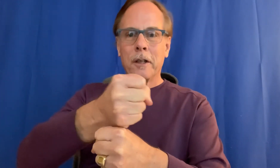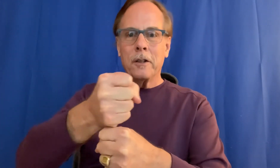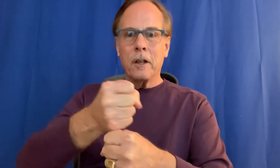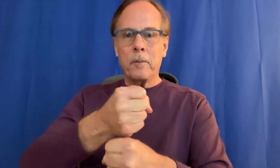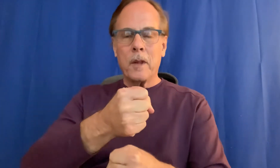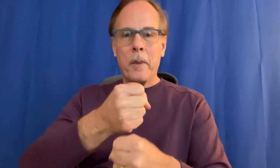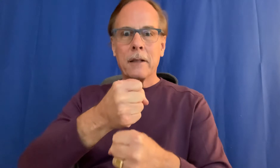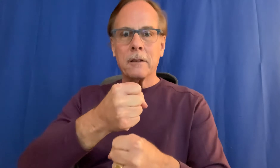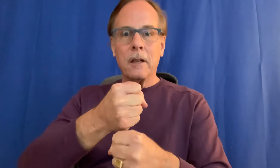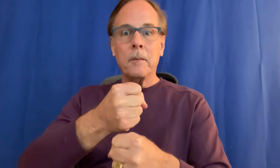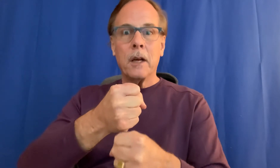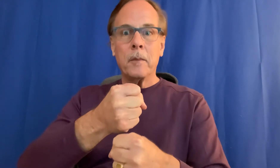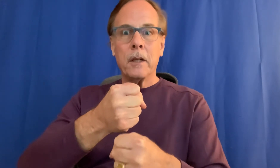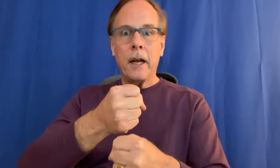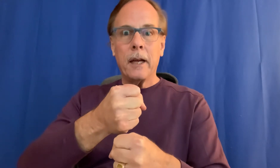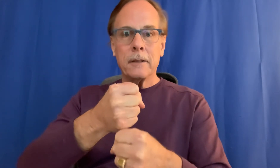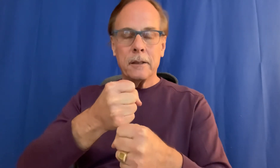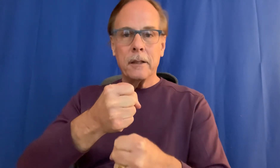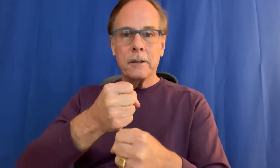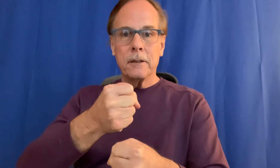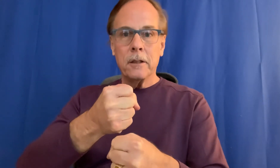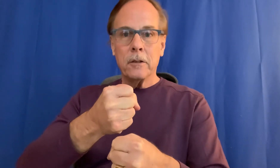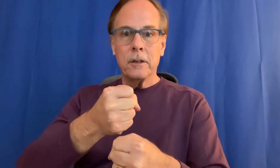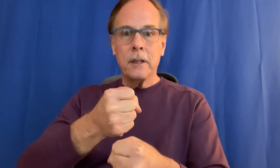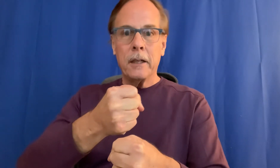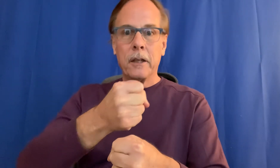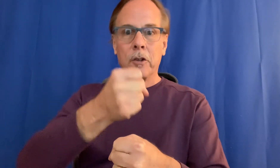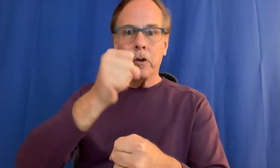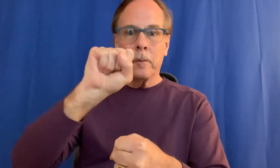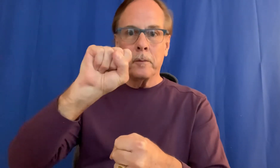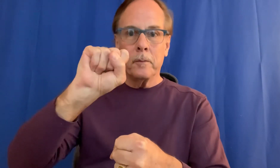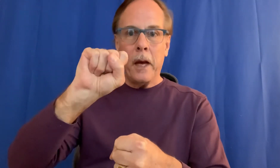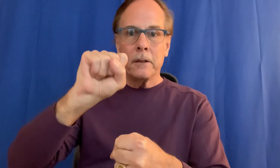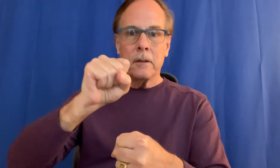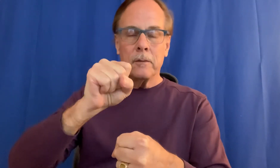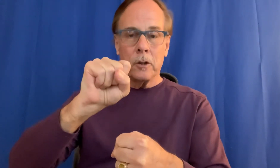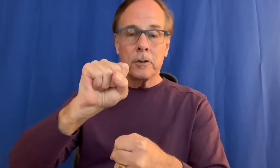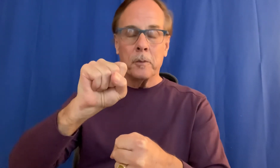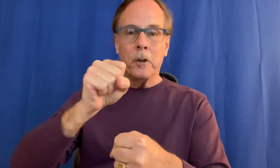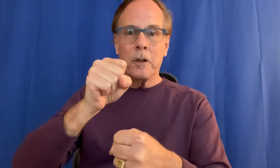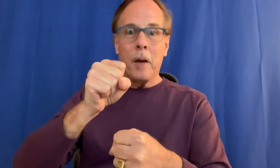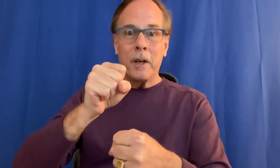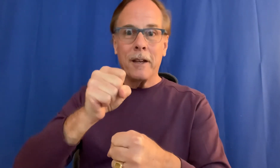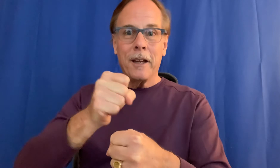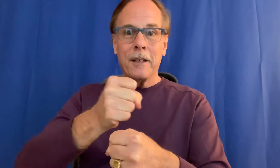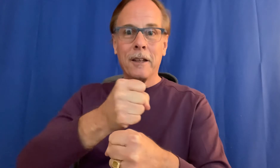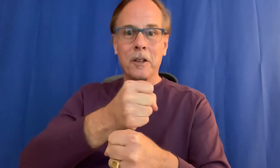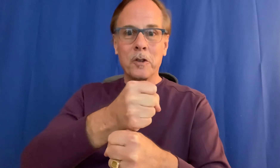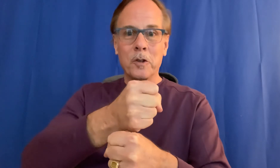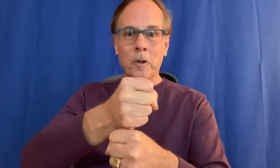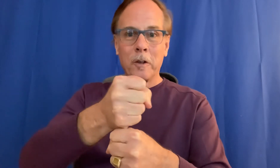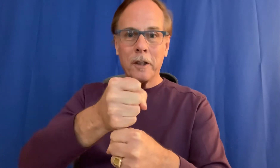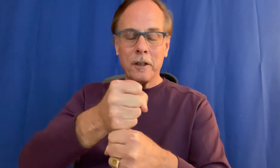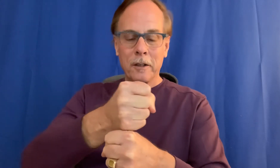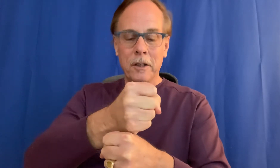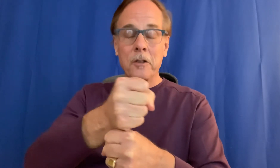the non-dominant hand stays still, steady. Your dominant hand is touching